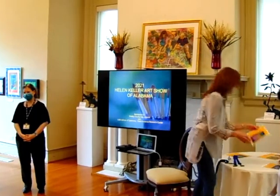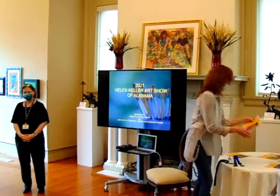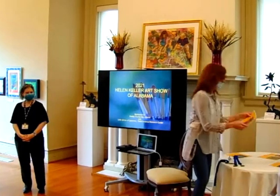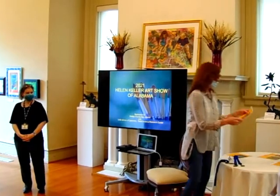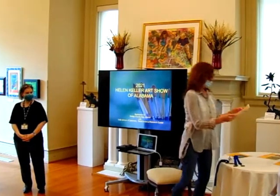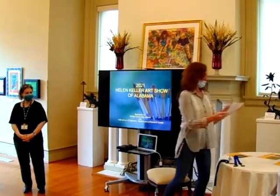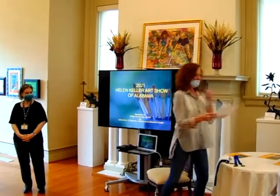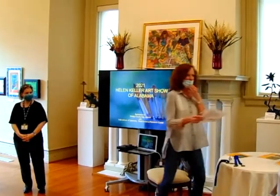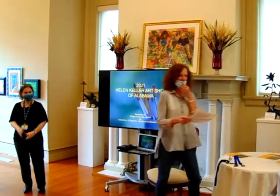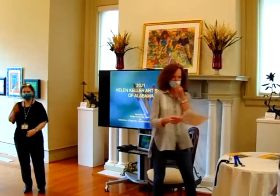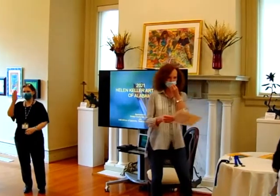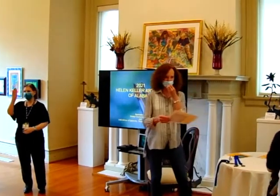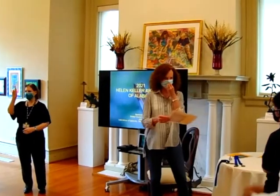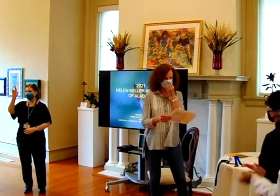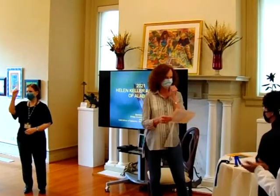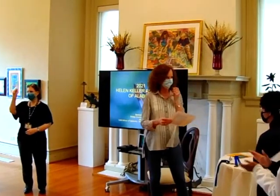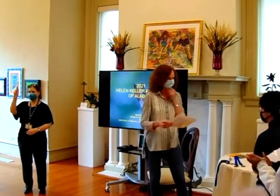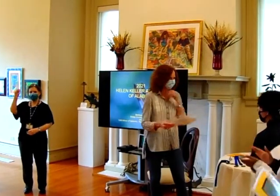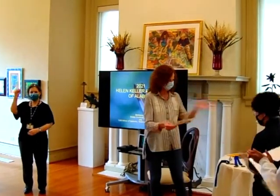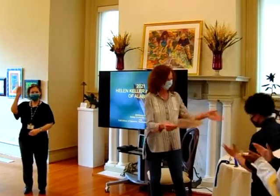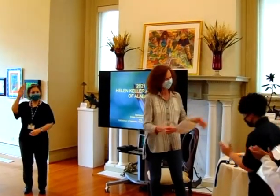We have Brianna Braxton.